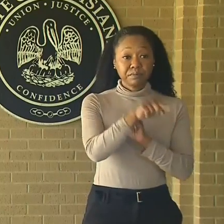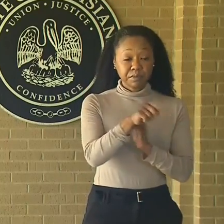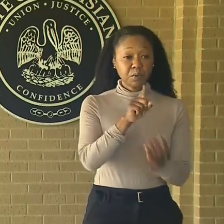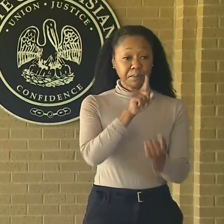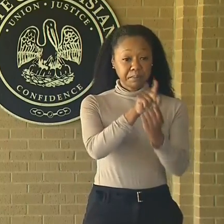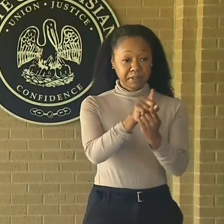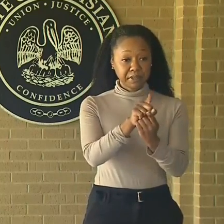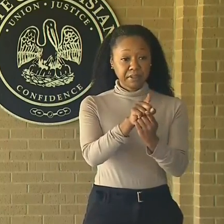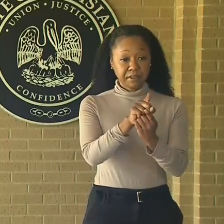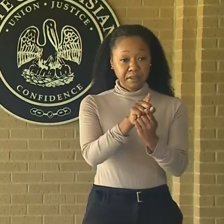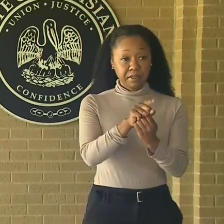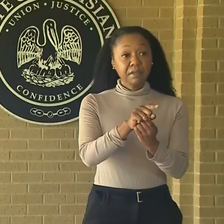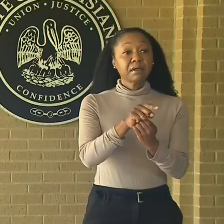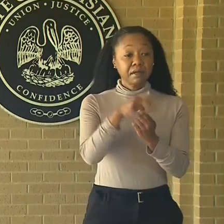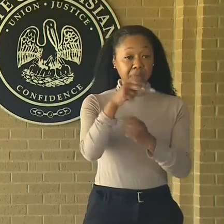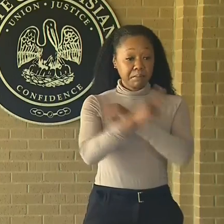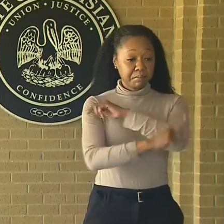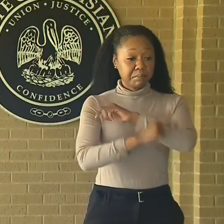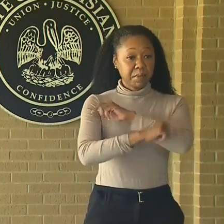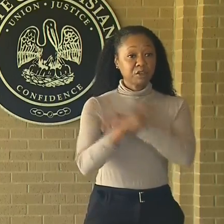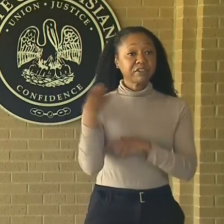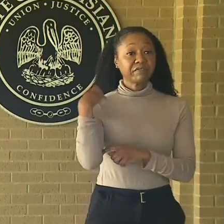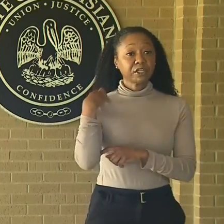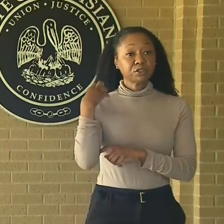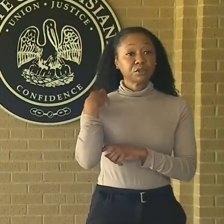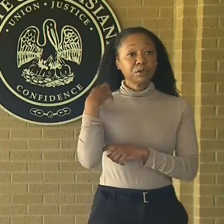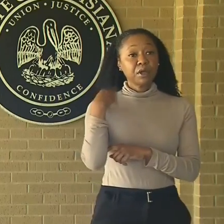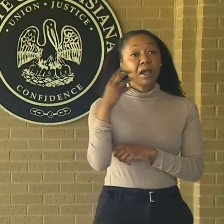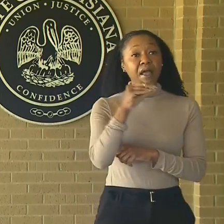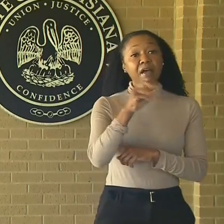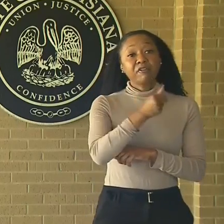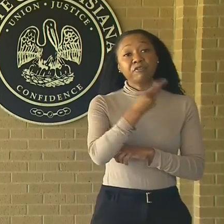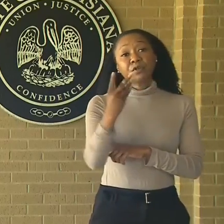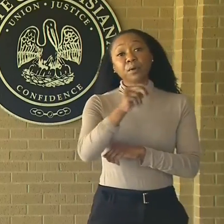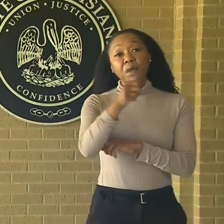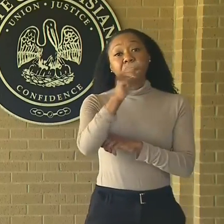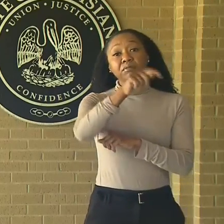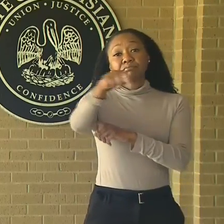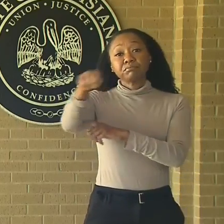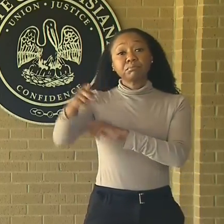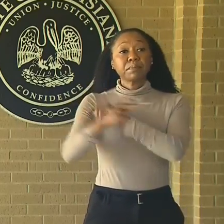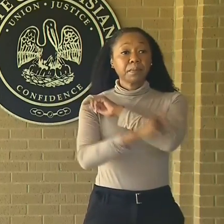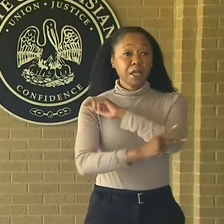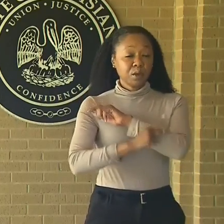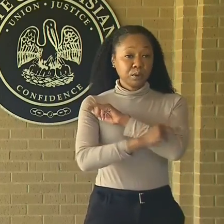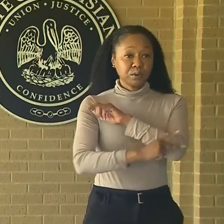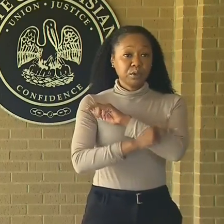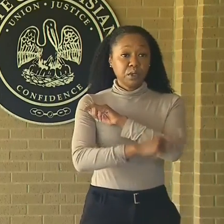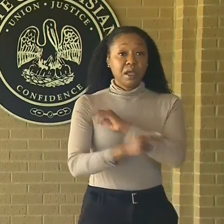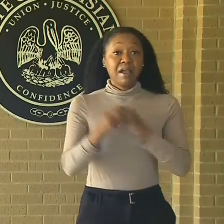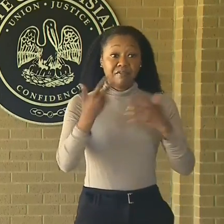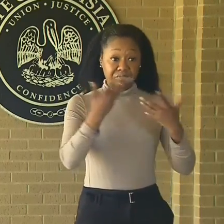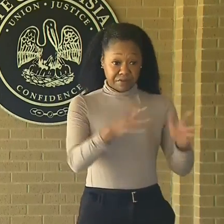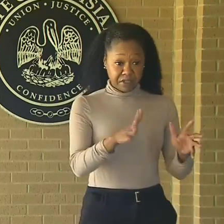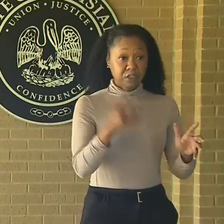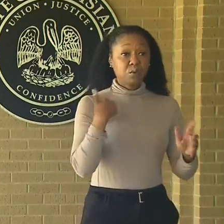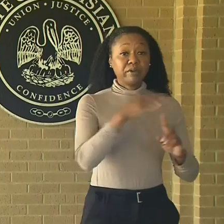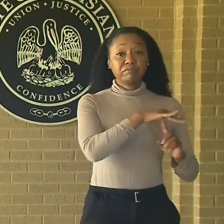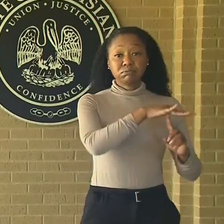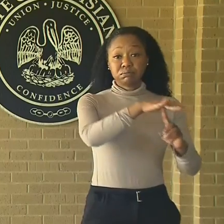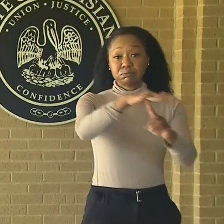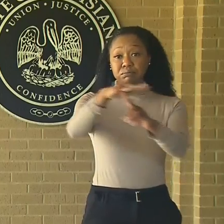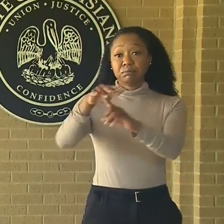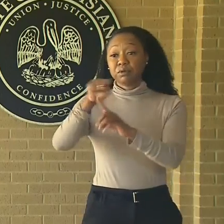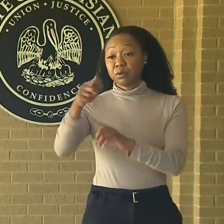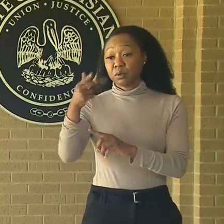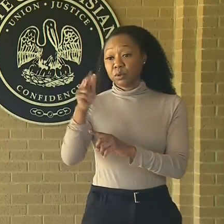with parish officials from a number of other parishes, and then we're working to leave there and actually fly back to Grand